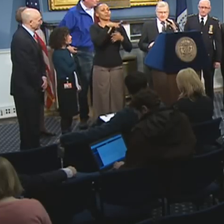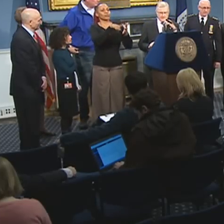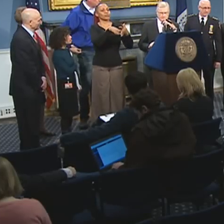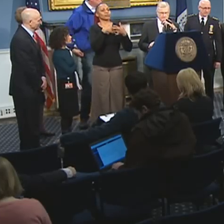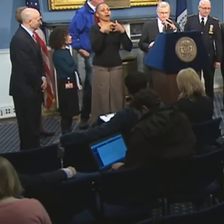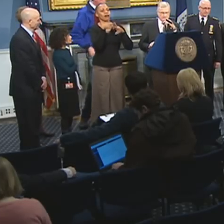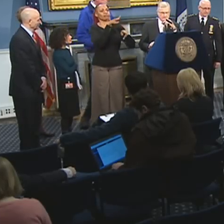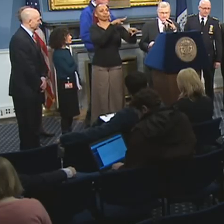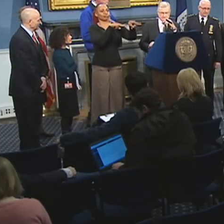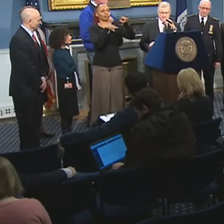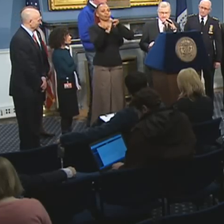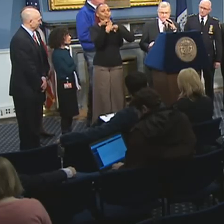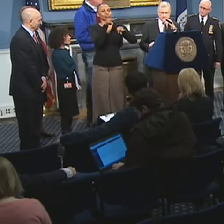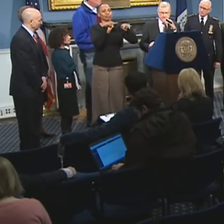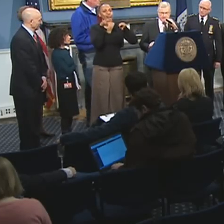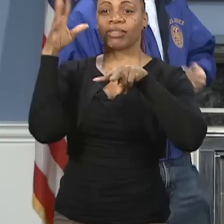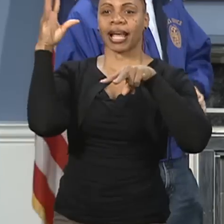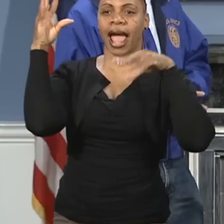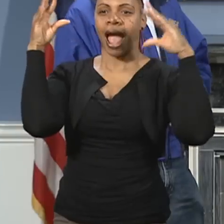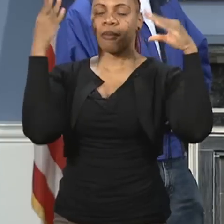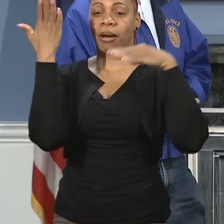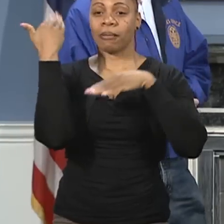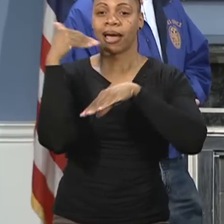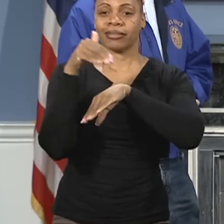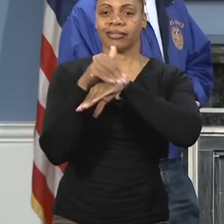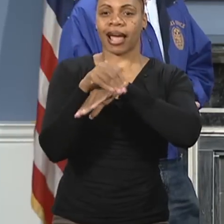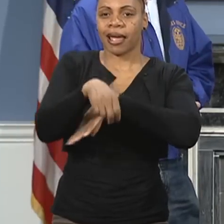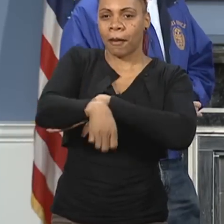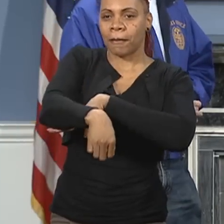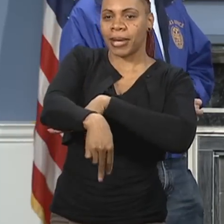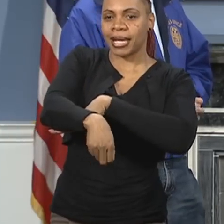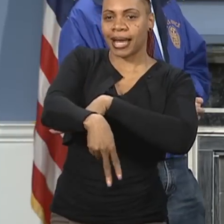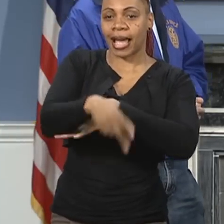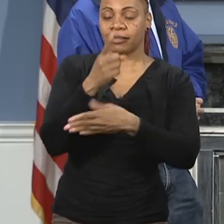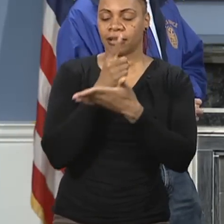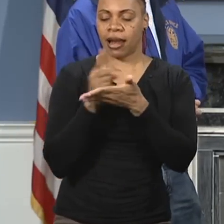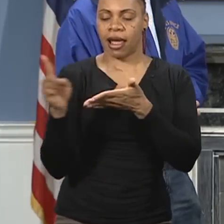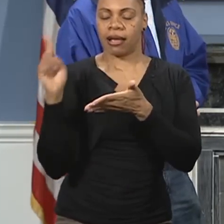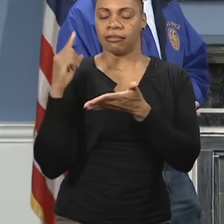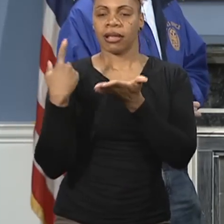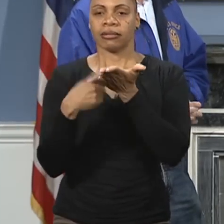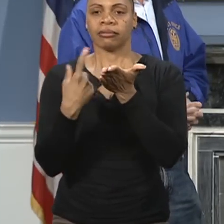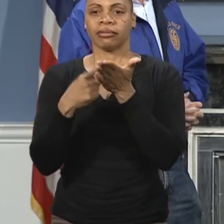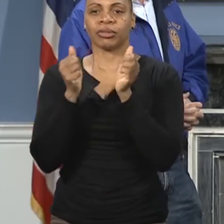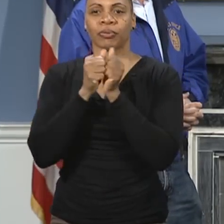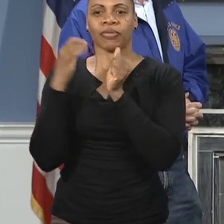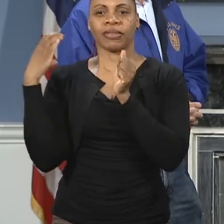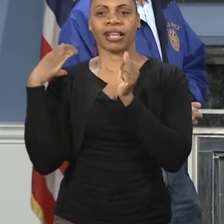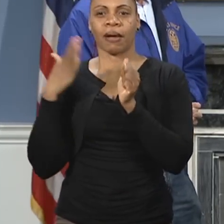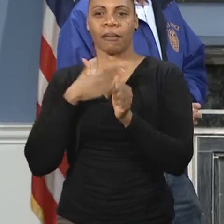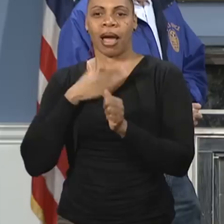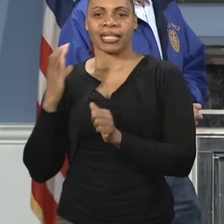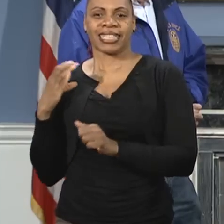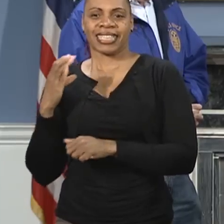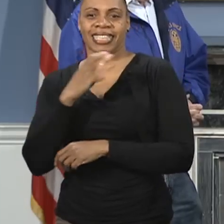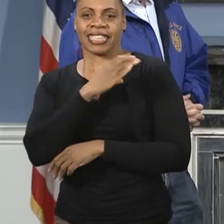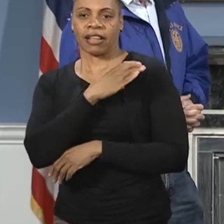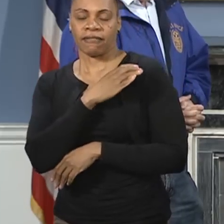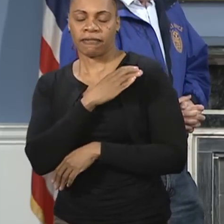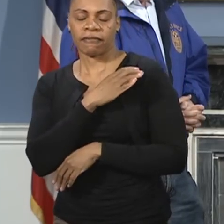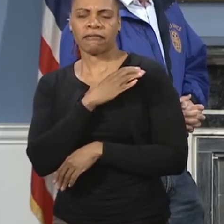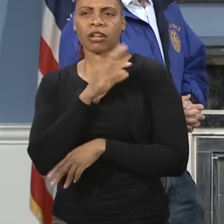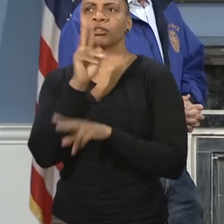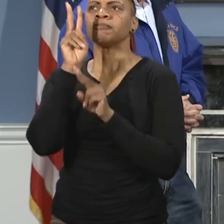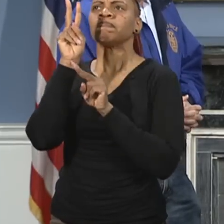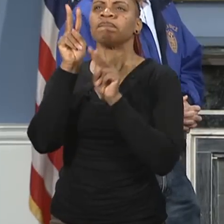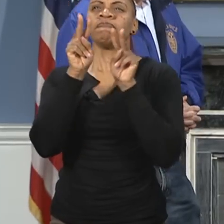police cameras last night at midnight. I had gone over there last week to talk with the chief and my staff. We looked at them. We